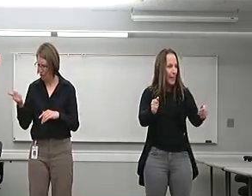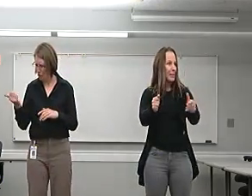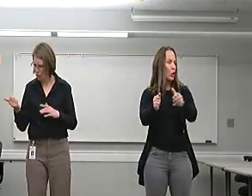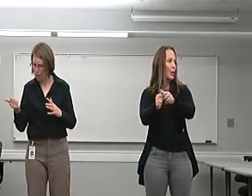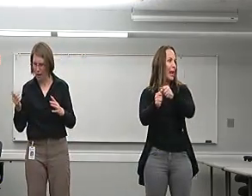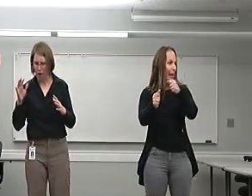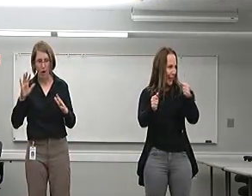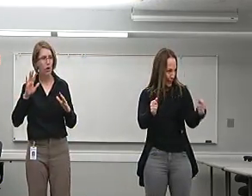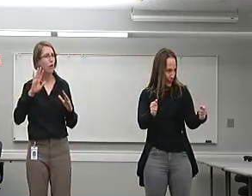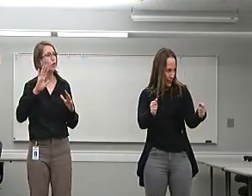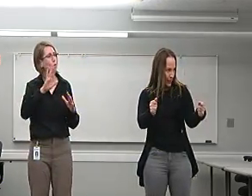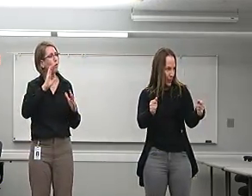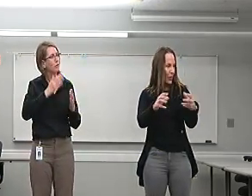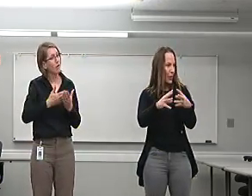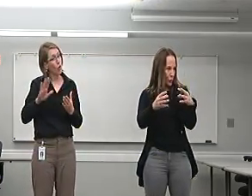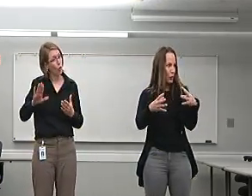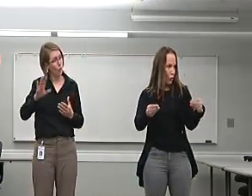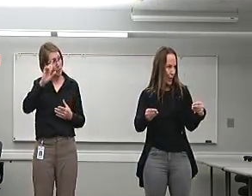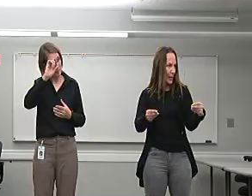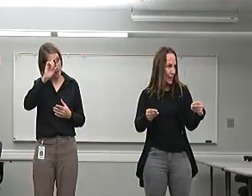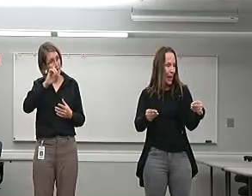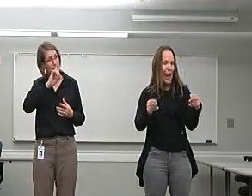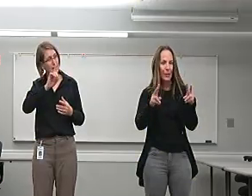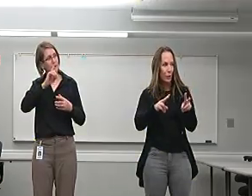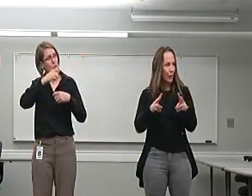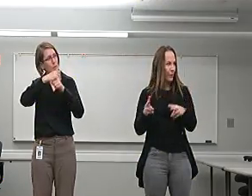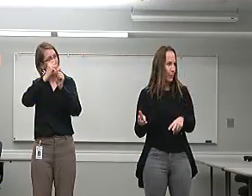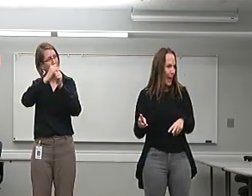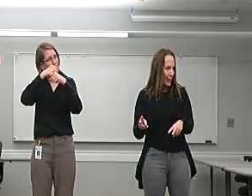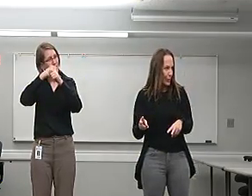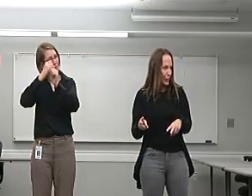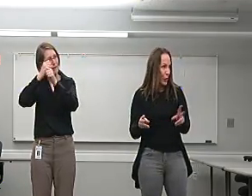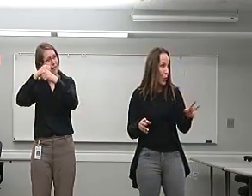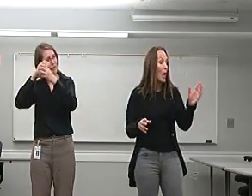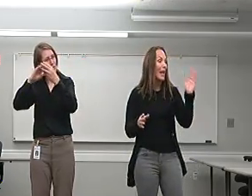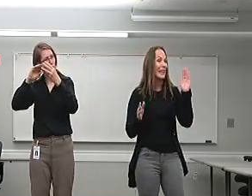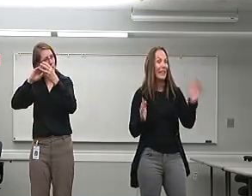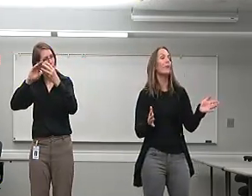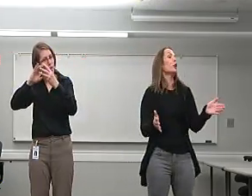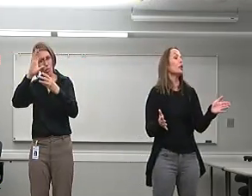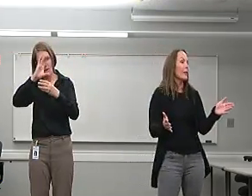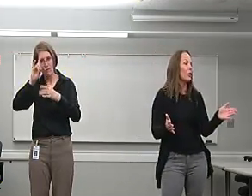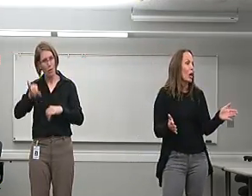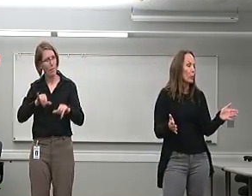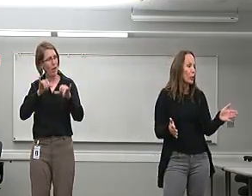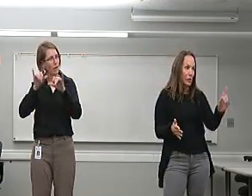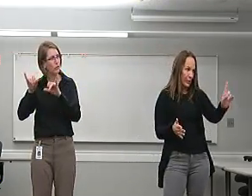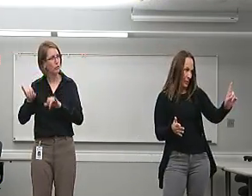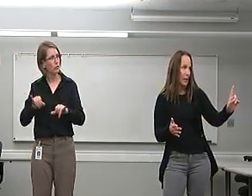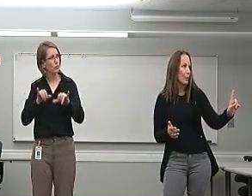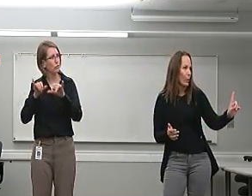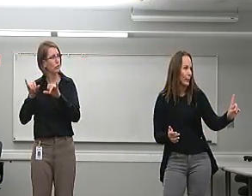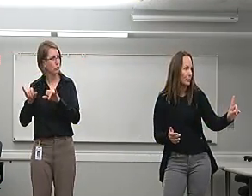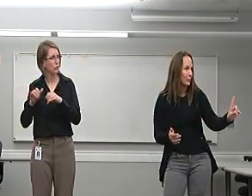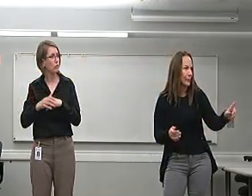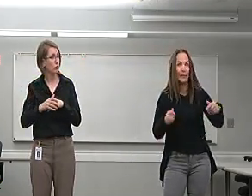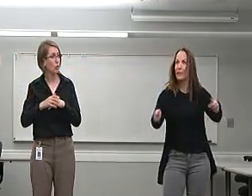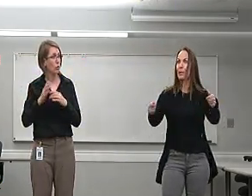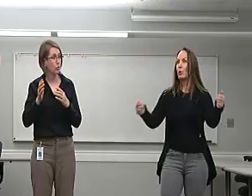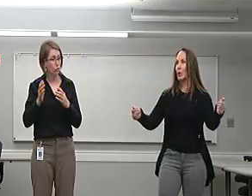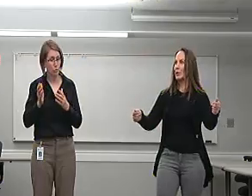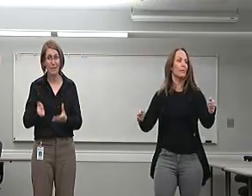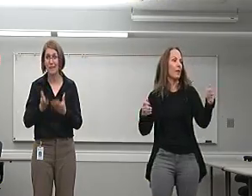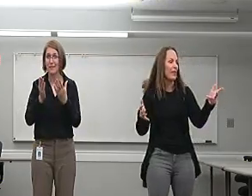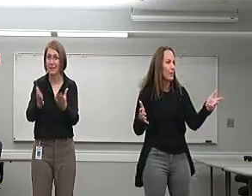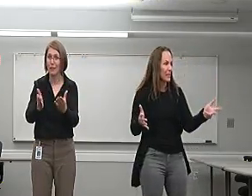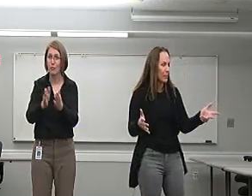creating the story and looking for patterns. So giving your deaf child books, number one. Give them books. Let them see